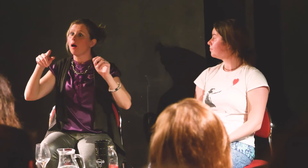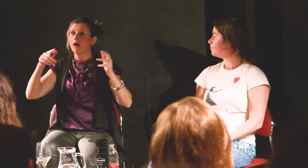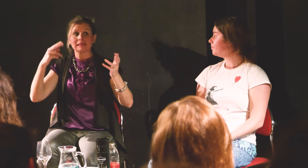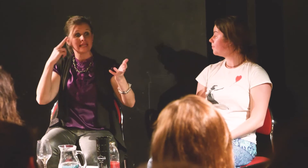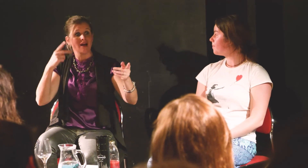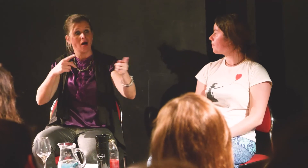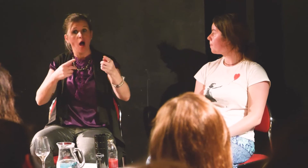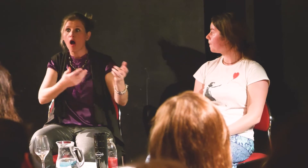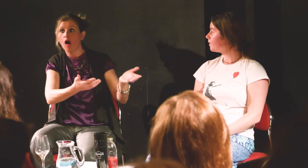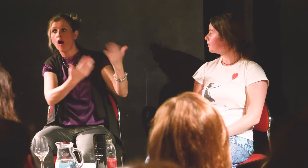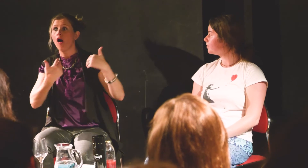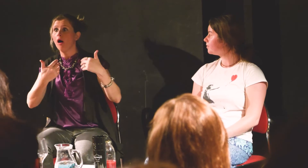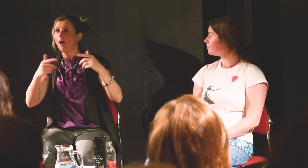for example, hearing people,